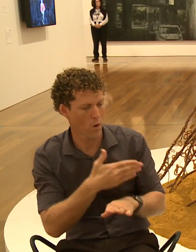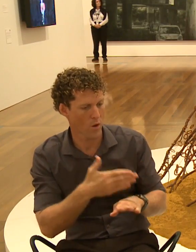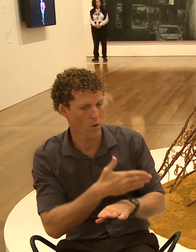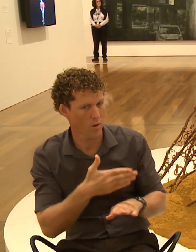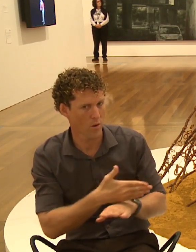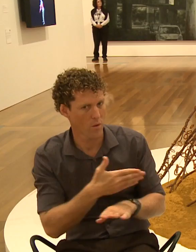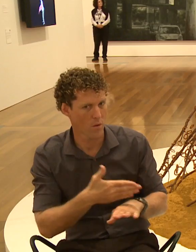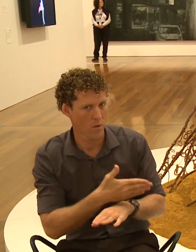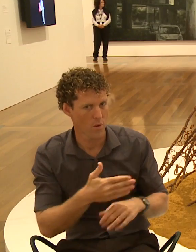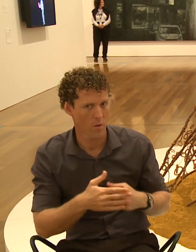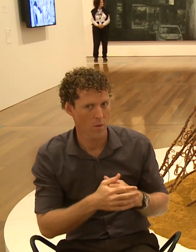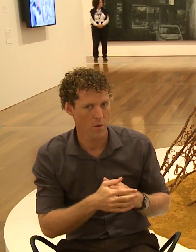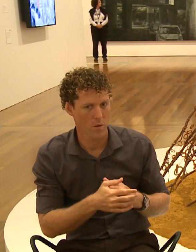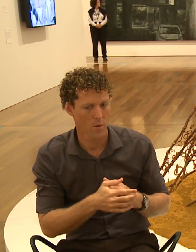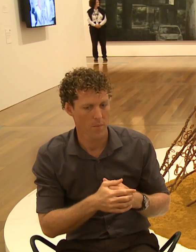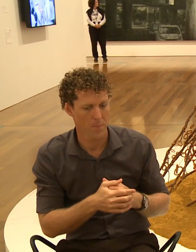and